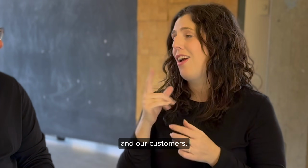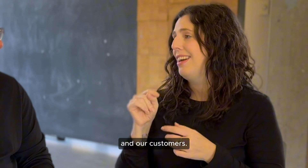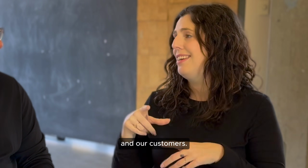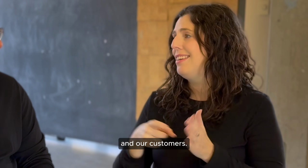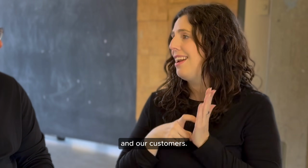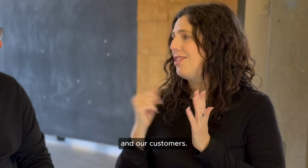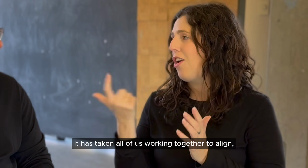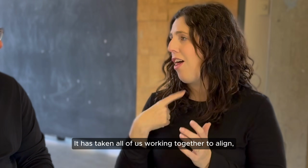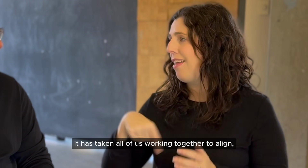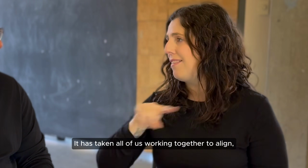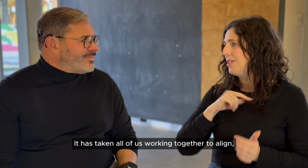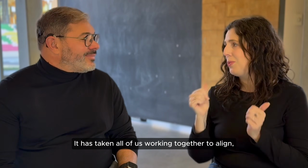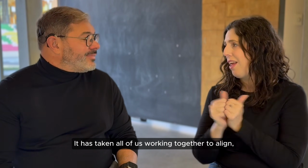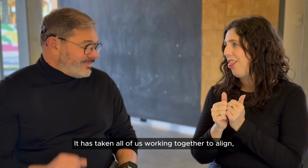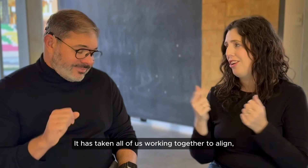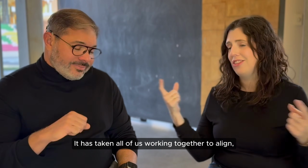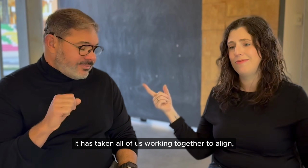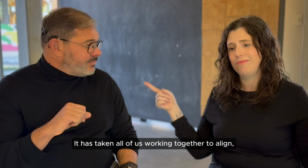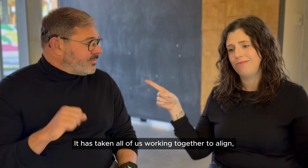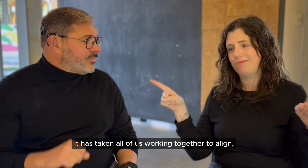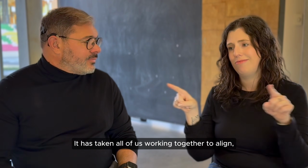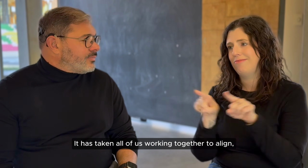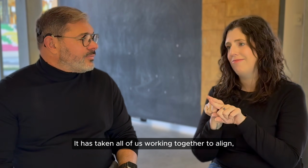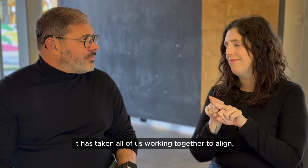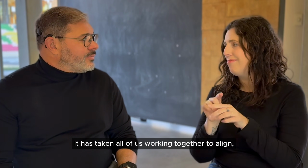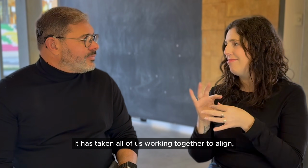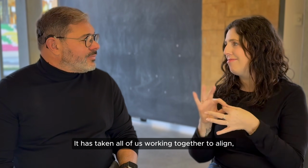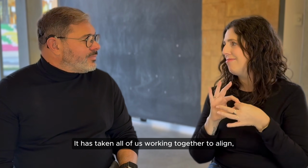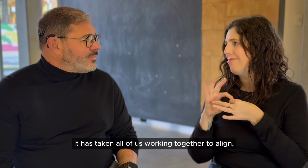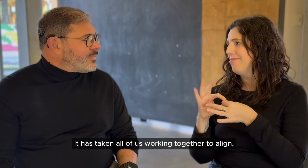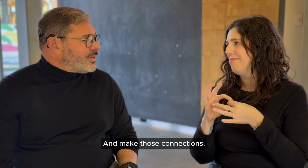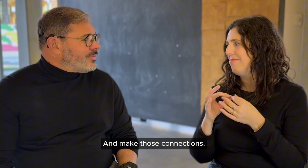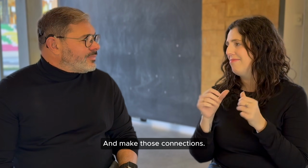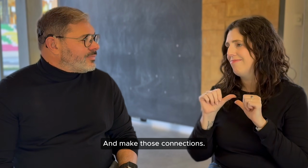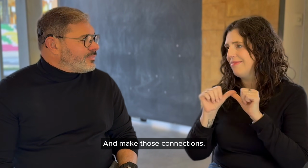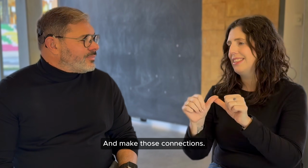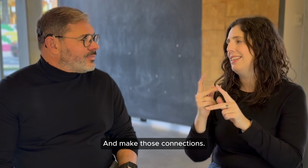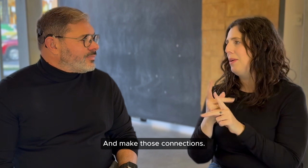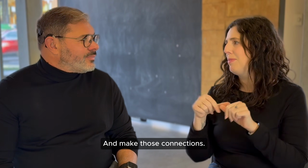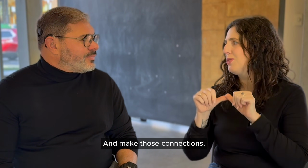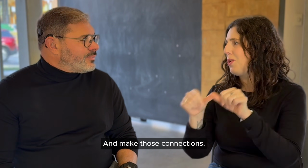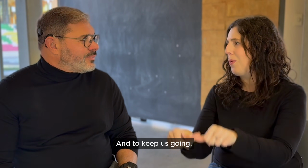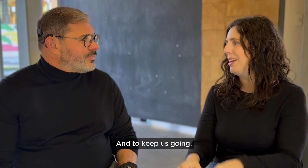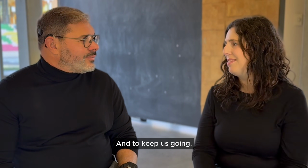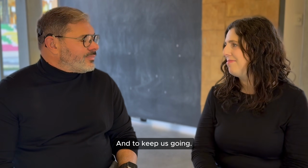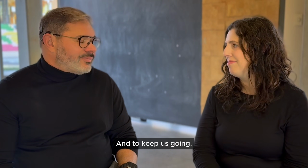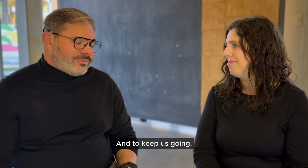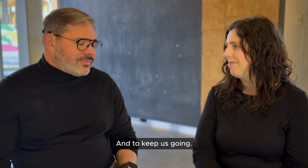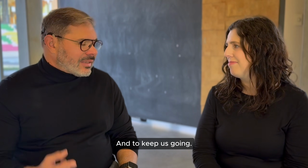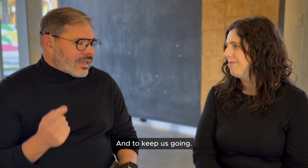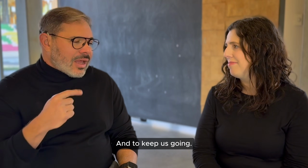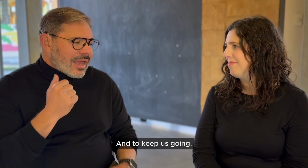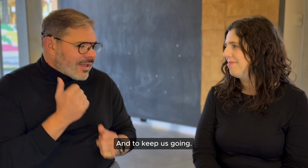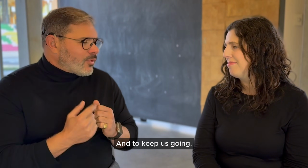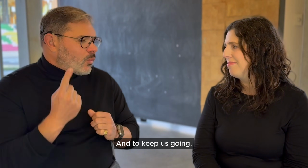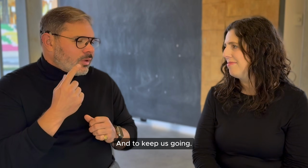customers. It's taken all of us Absolutely. together to get aligned and make those connections and to keep us going.